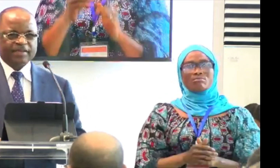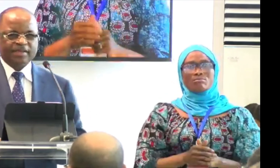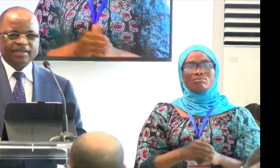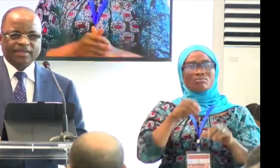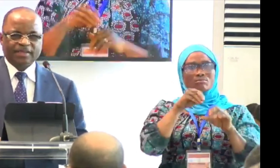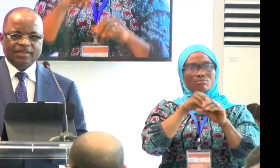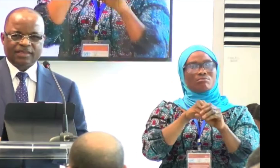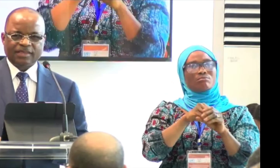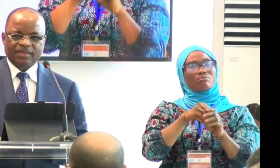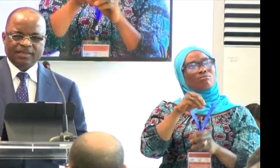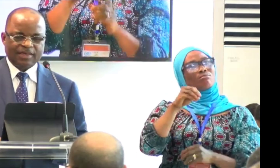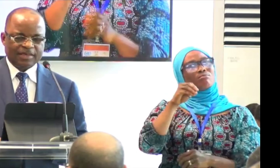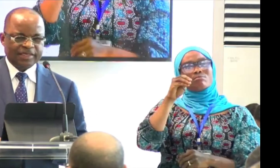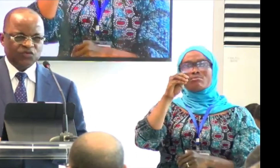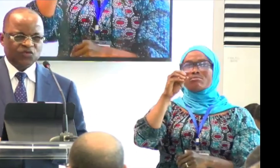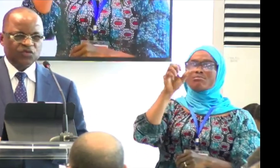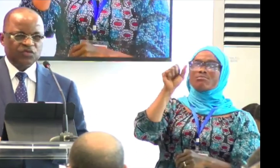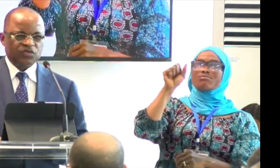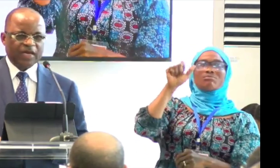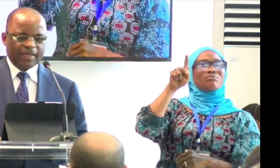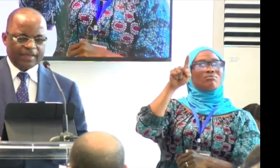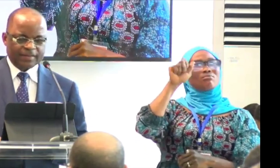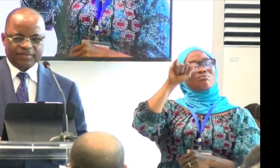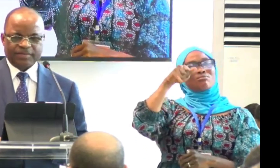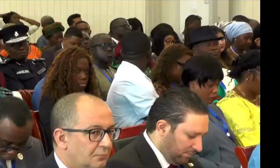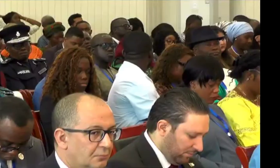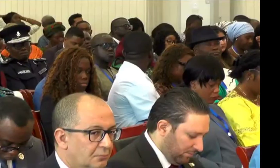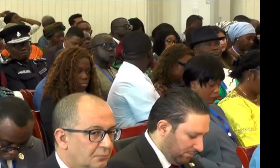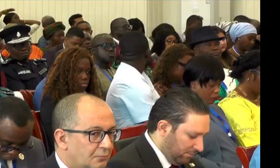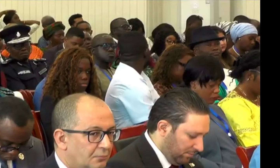Spain, in July.